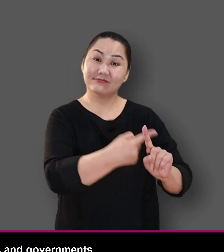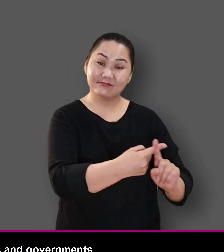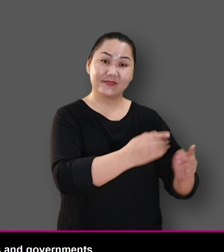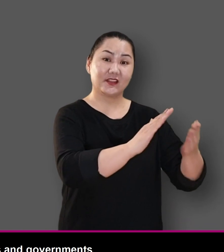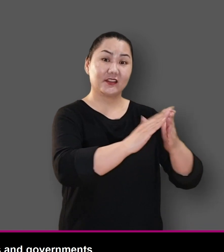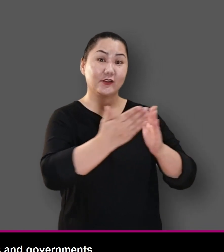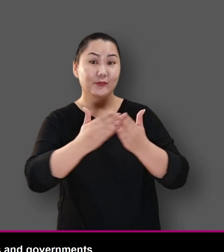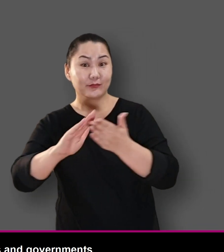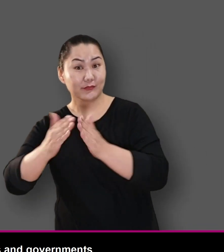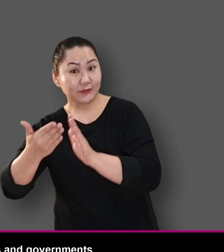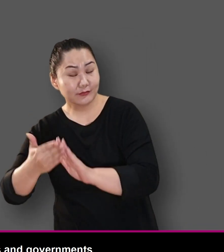communities, and governments